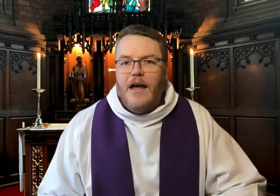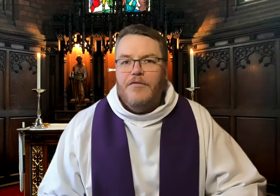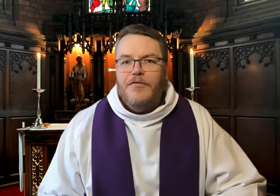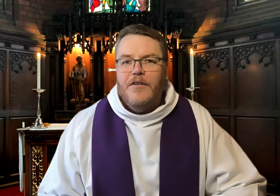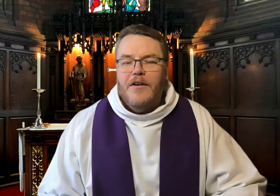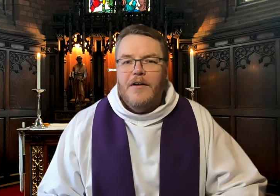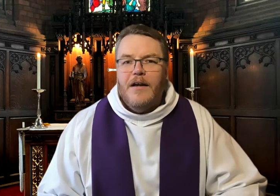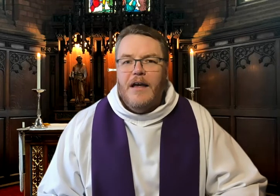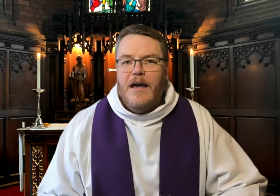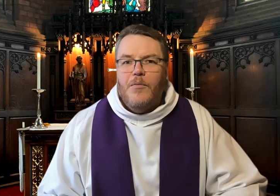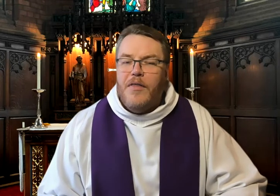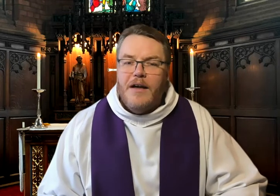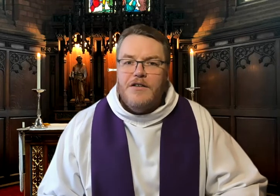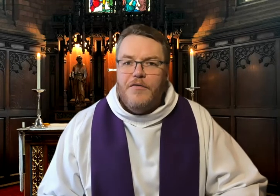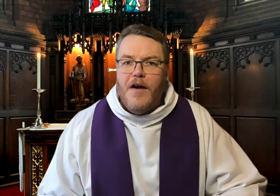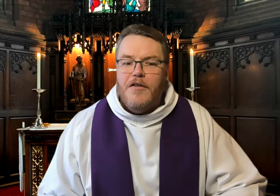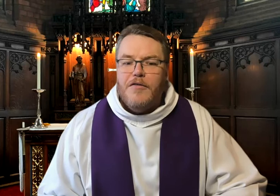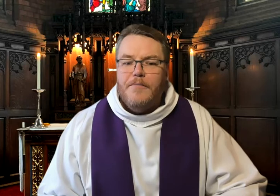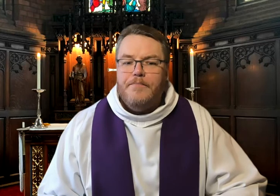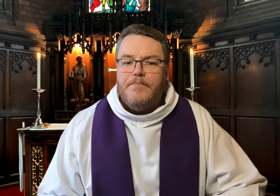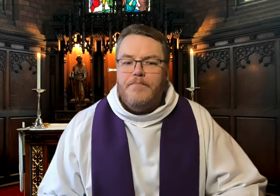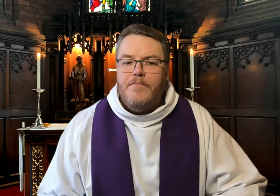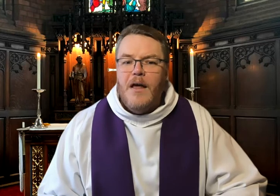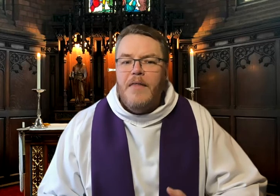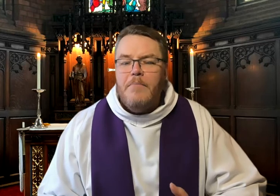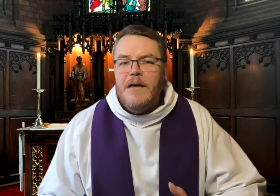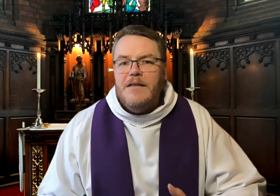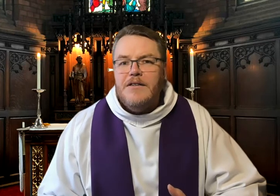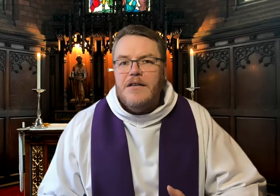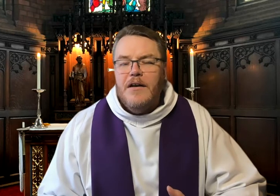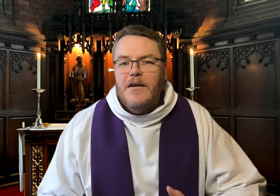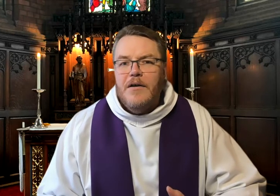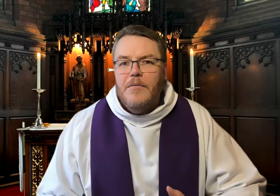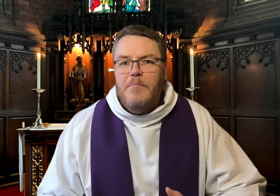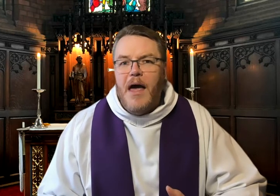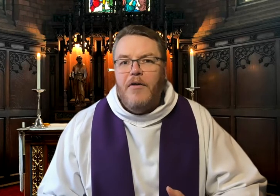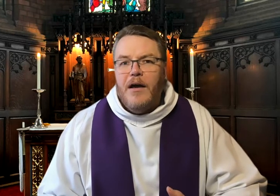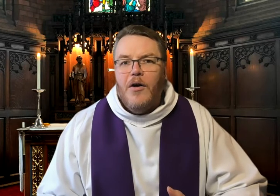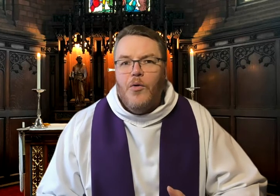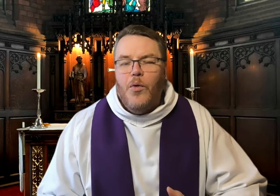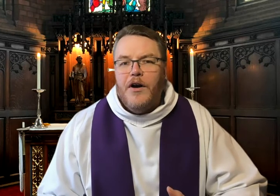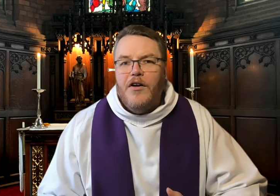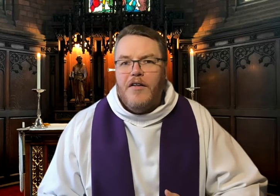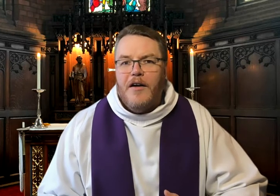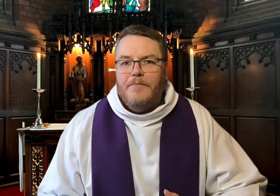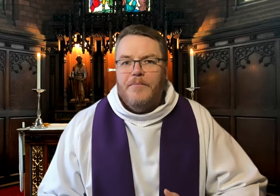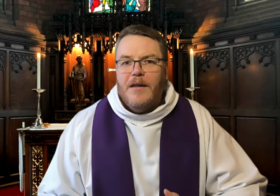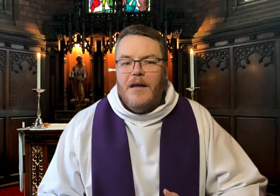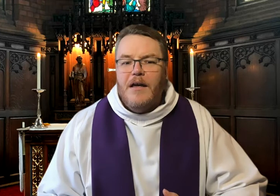life, with eyes of faith. And that means bearing one another. It